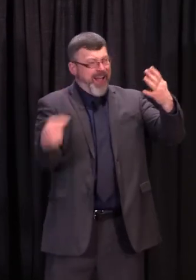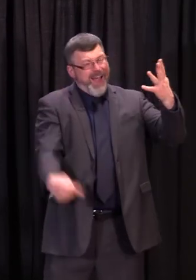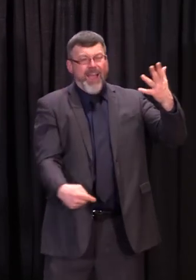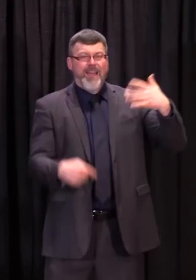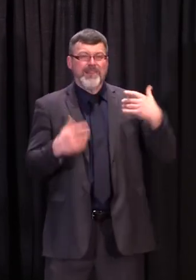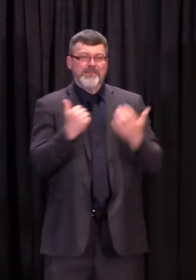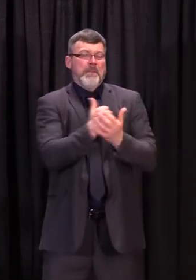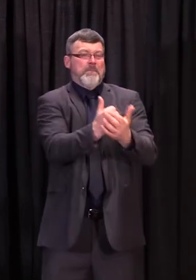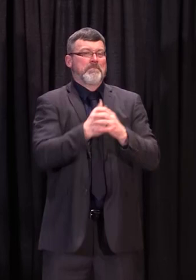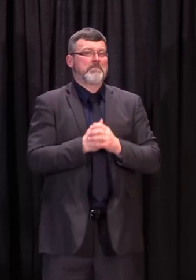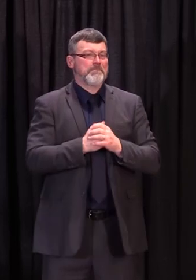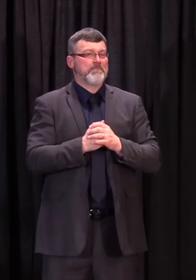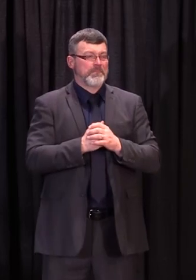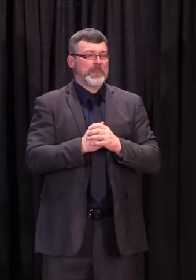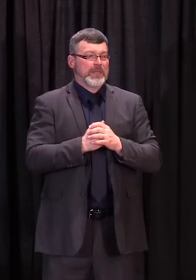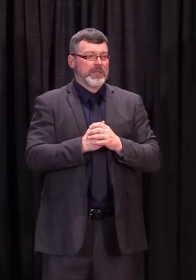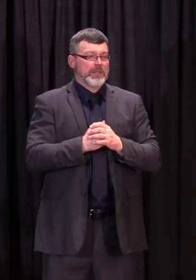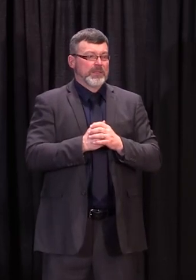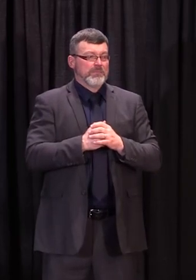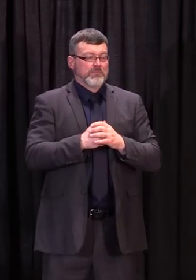Here's what this relief package can do.